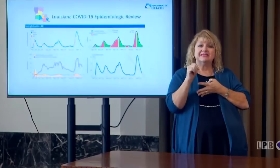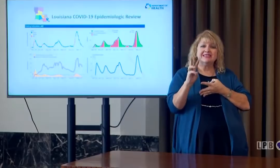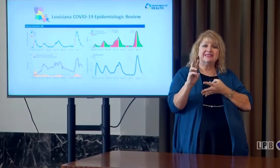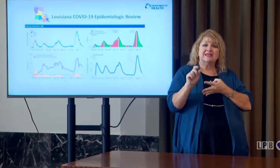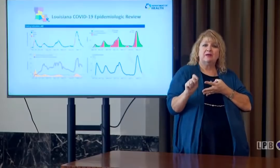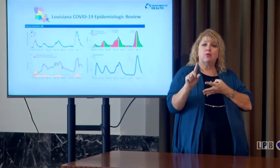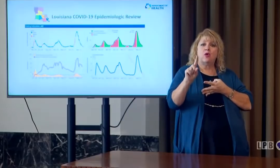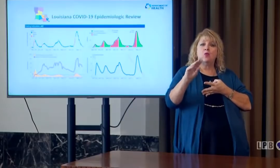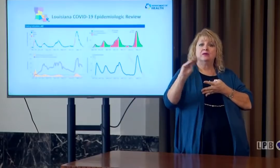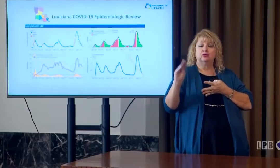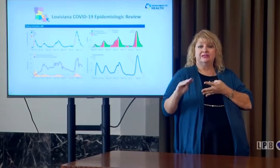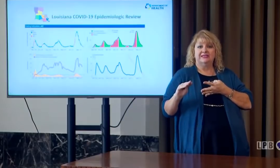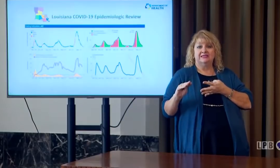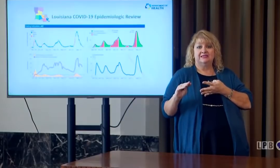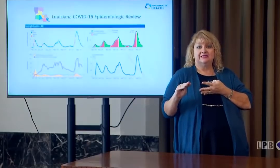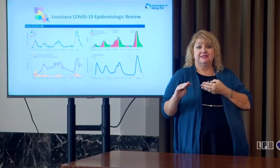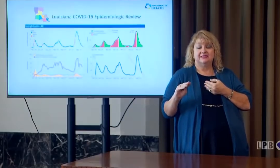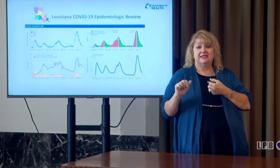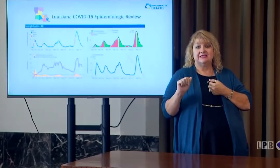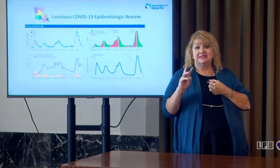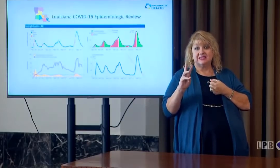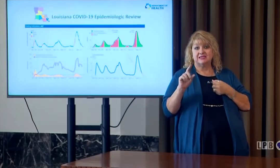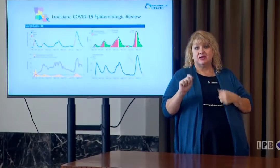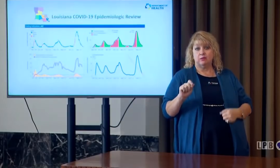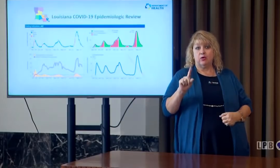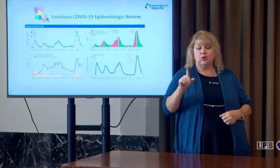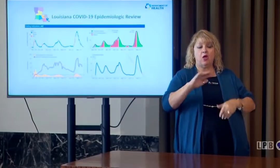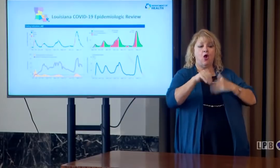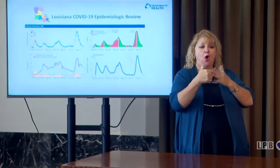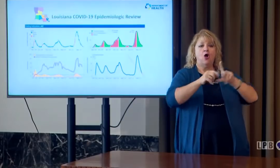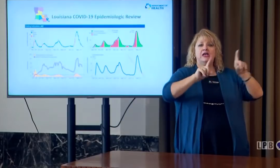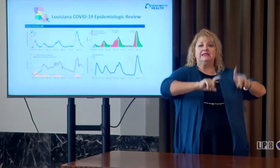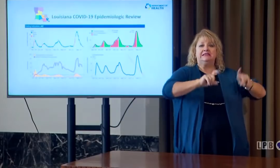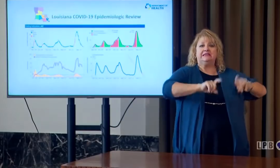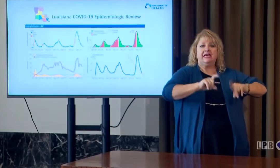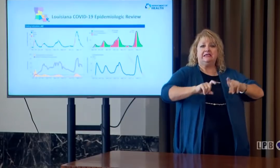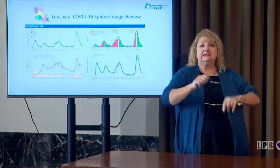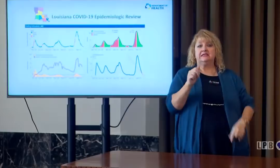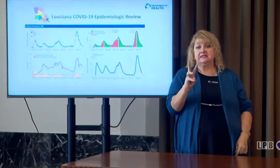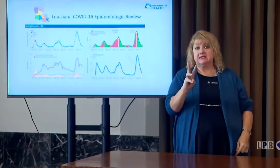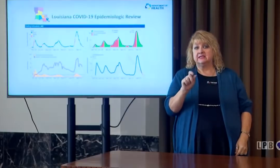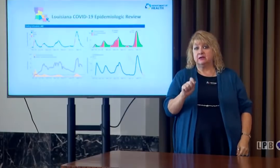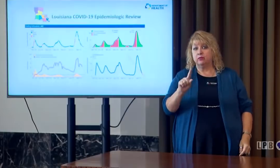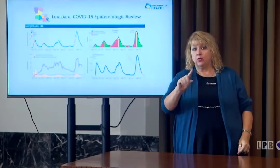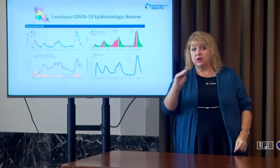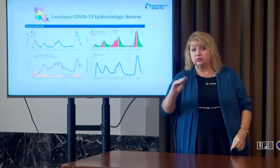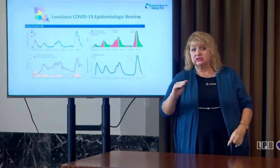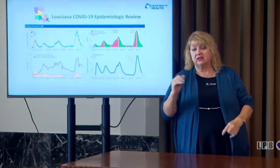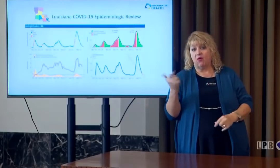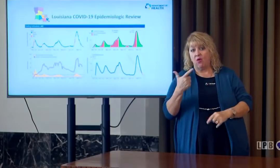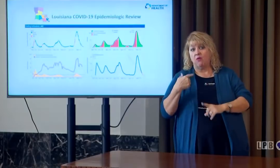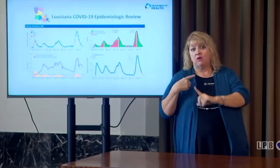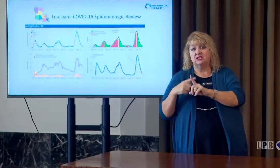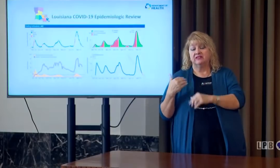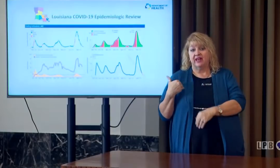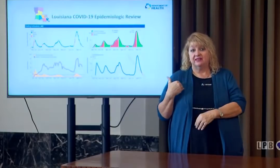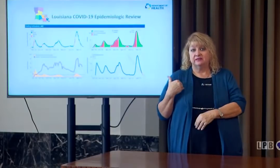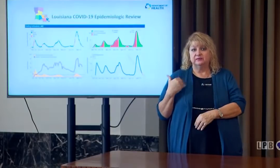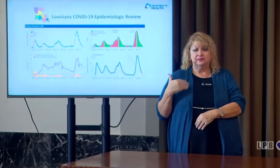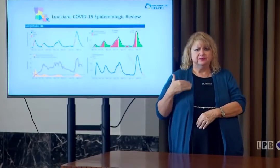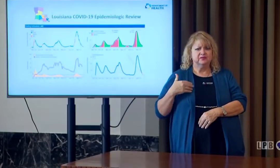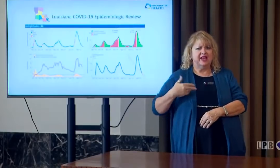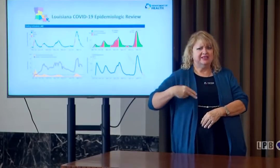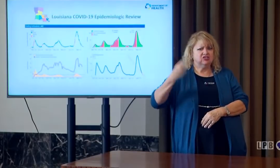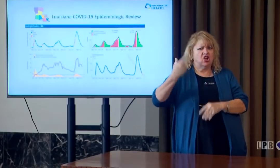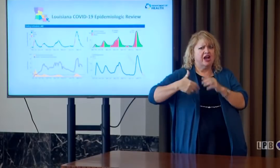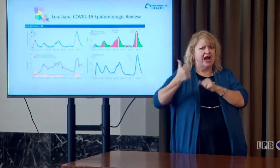16.1% positivity. That's 16.1% of all tests conducted were positive. And that was the highest that we had gotten to